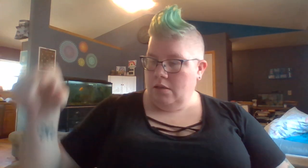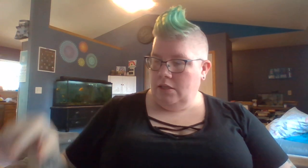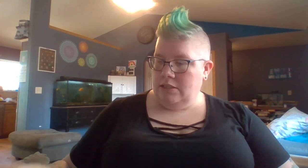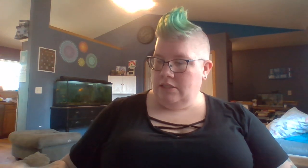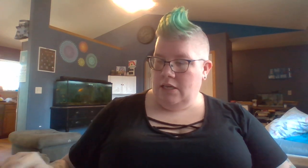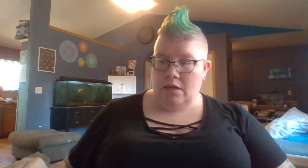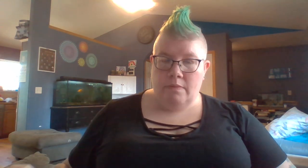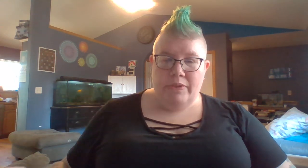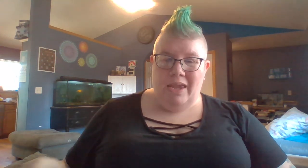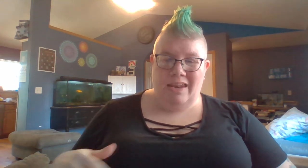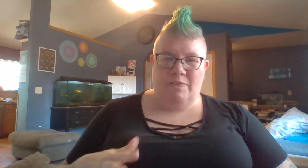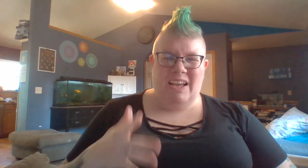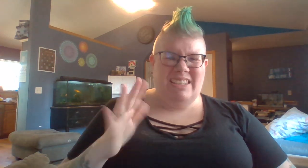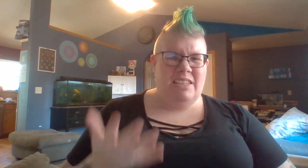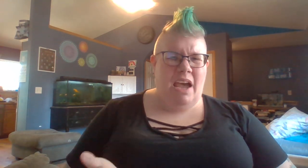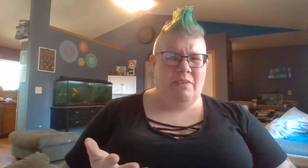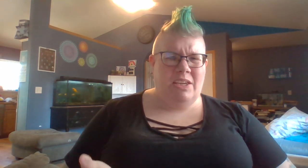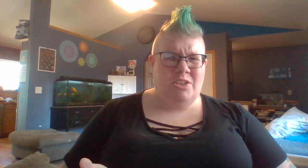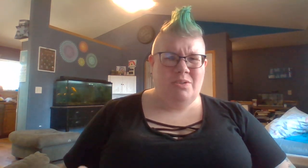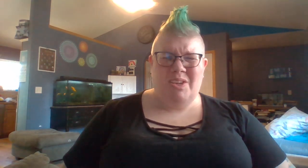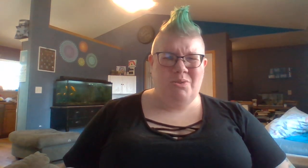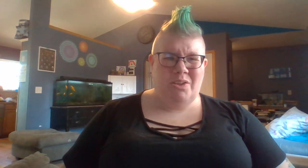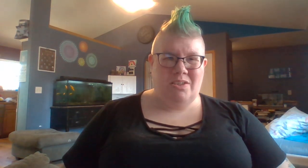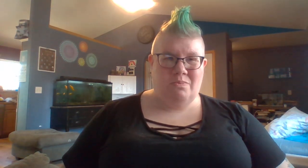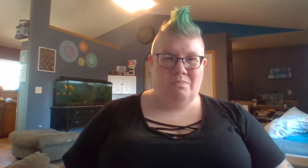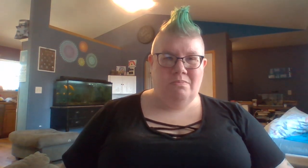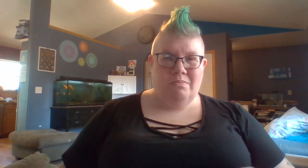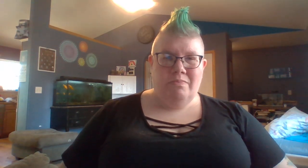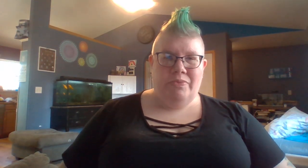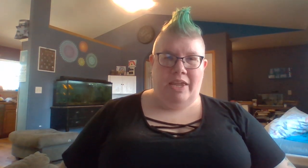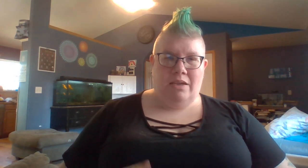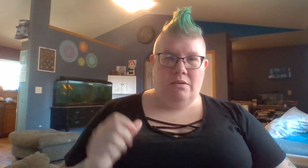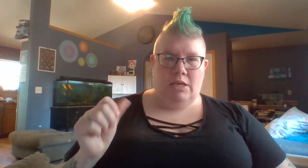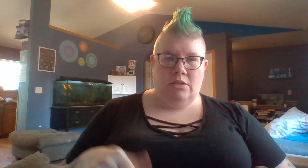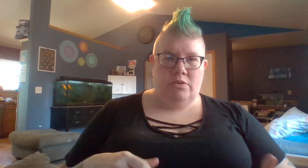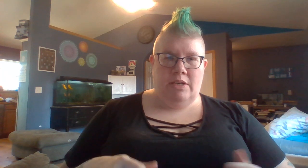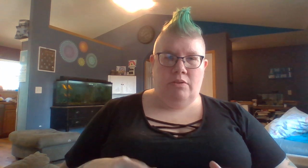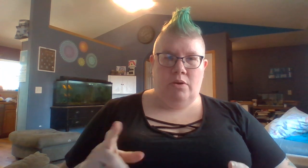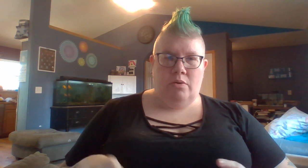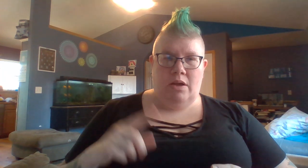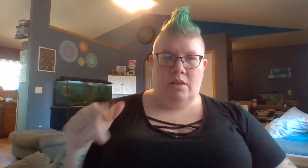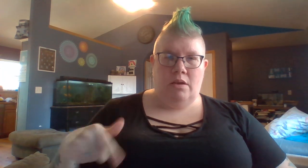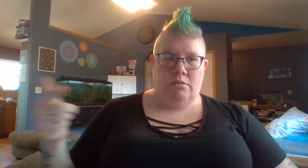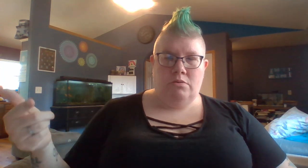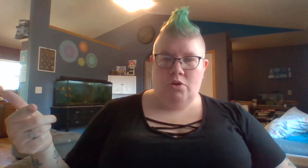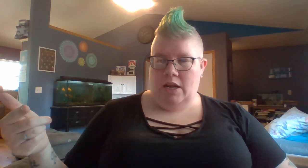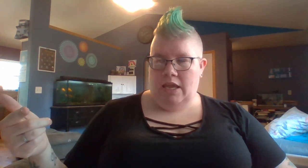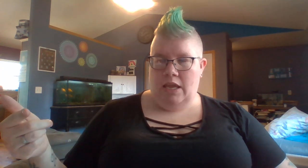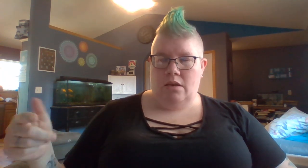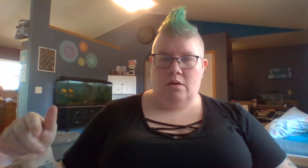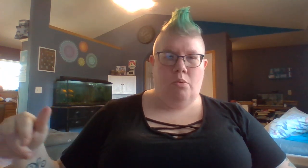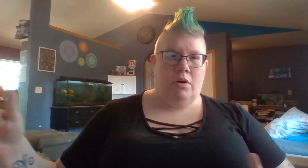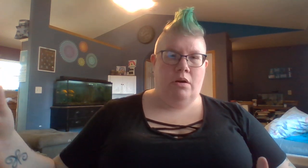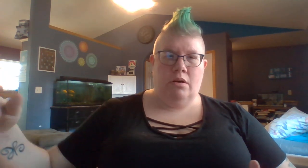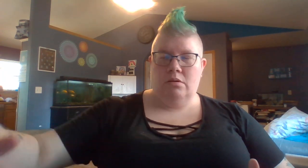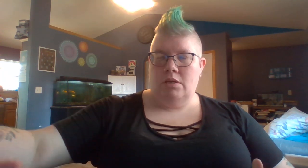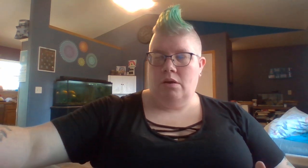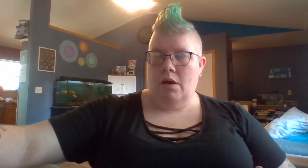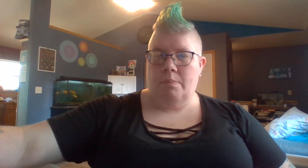Let's see. And if that's having issues, I usually just cancel the download and then try it again, or